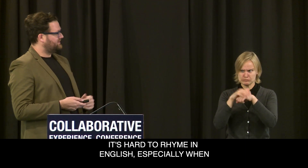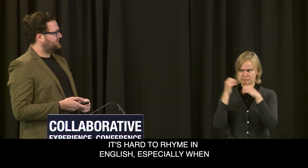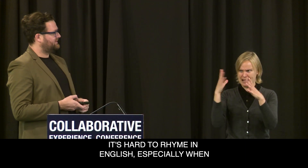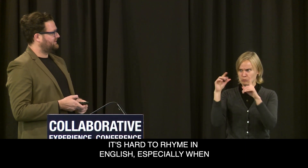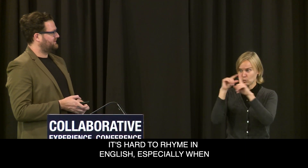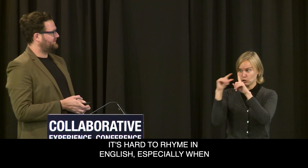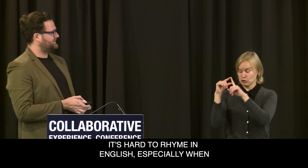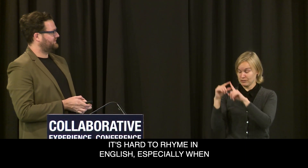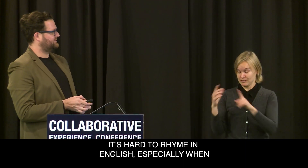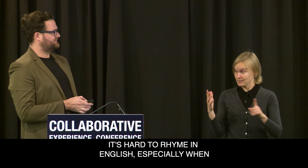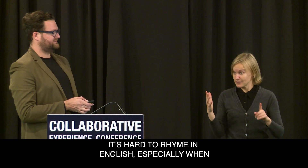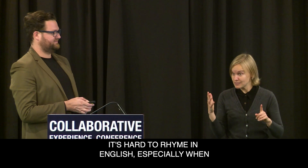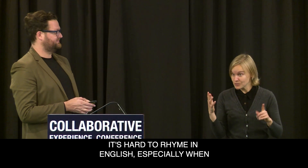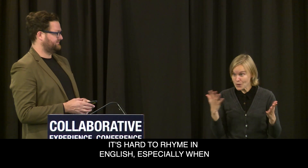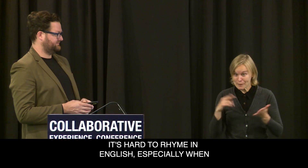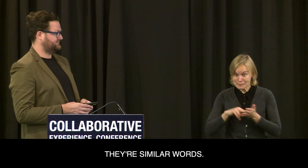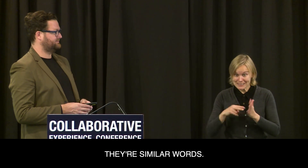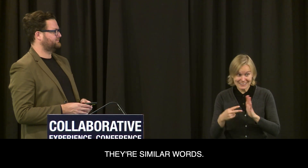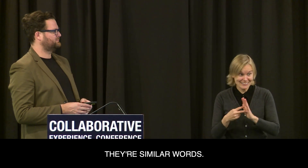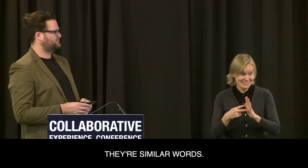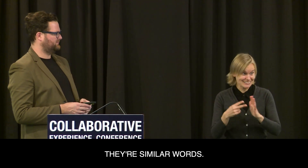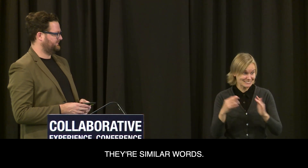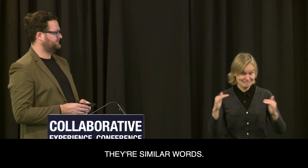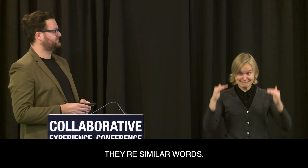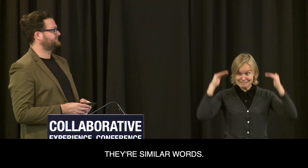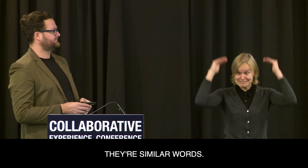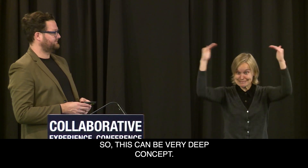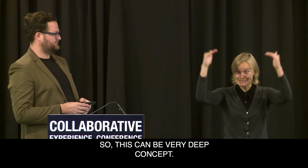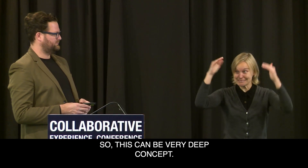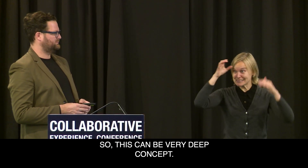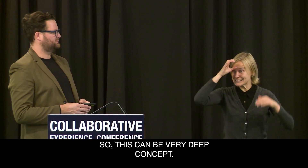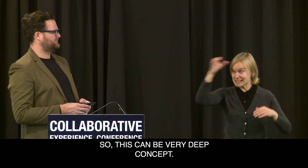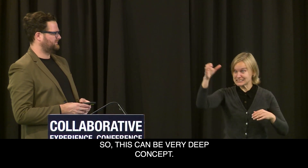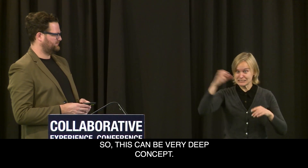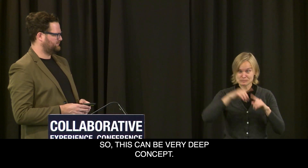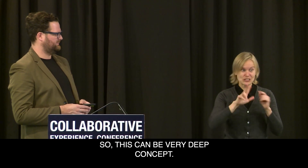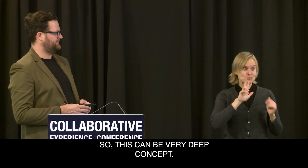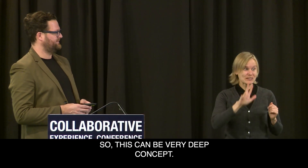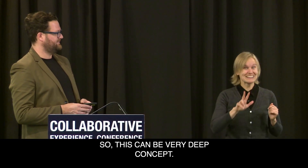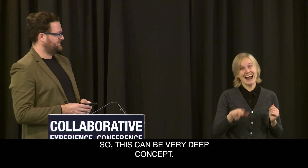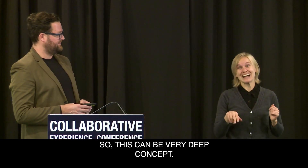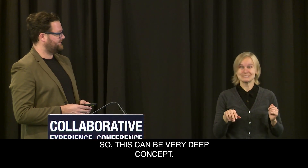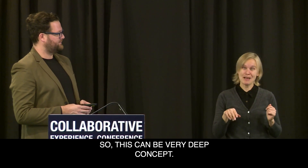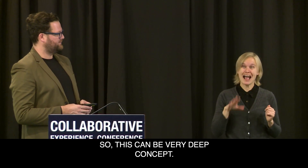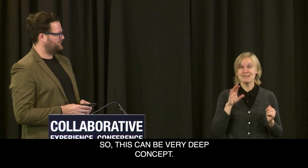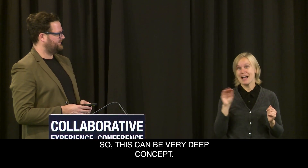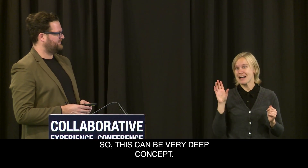It's hard to rhyme in English, especially when there are similar words. So, I mean, this can be very deep concept.